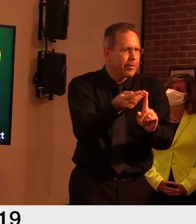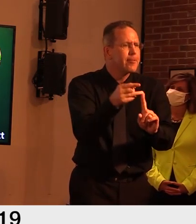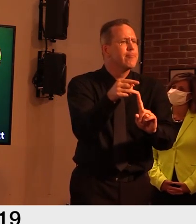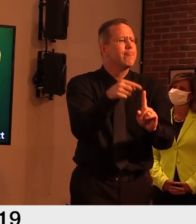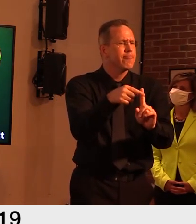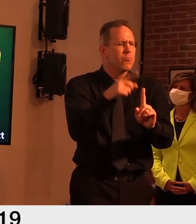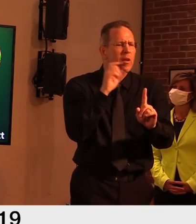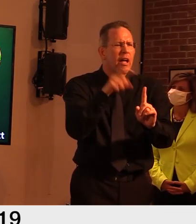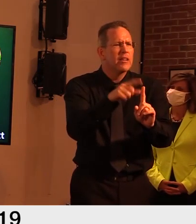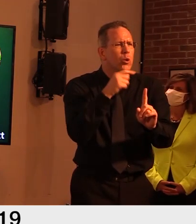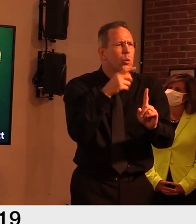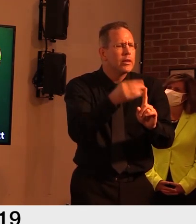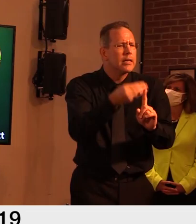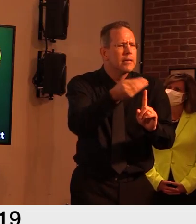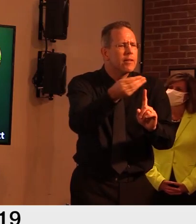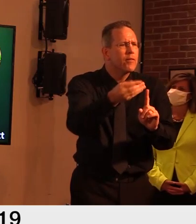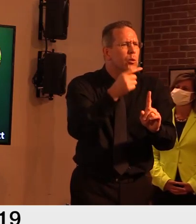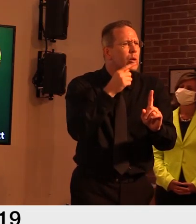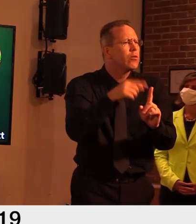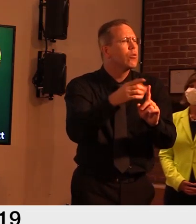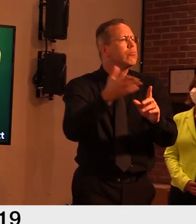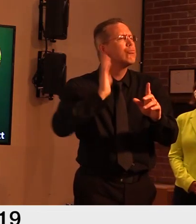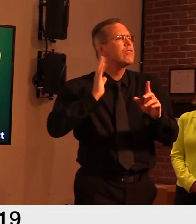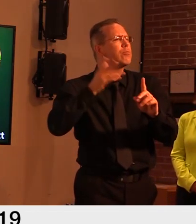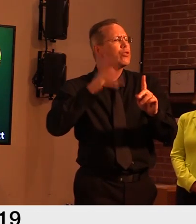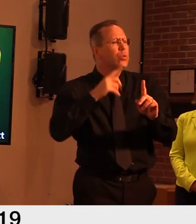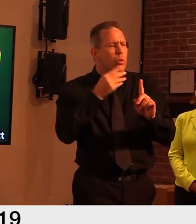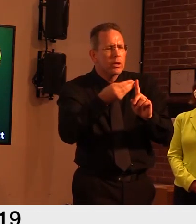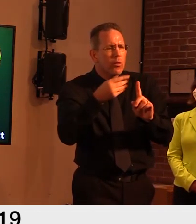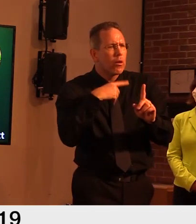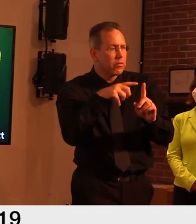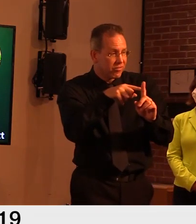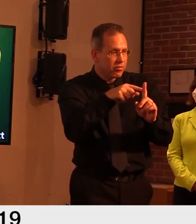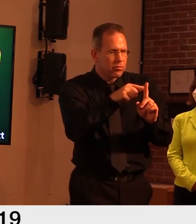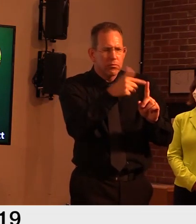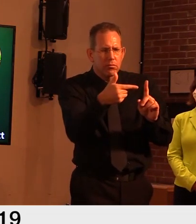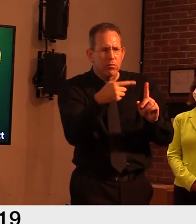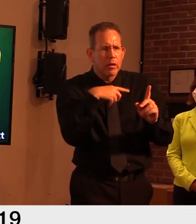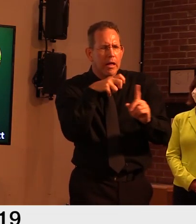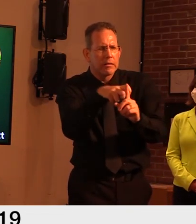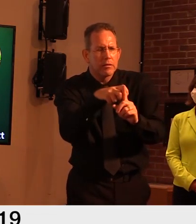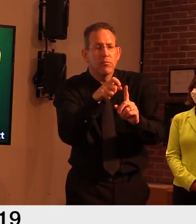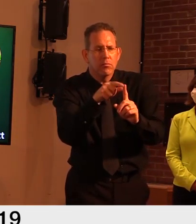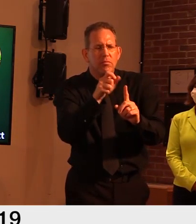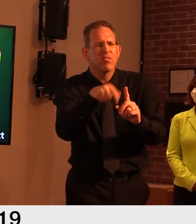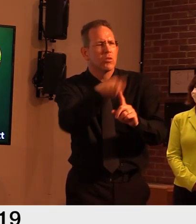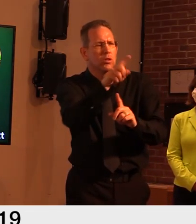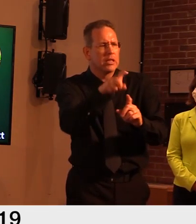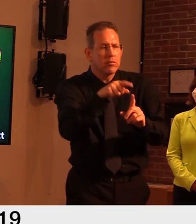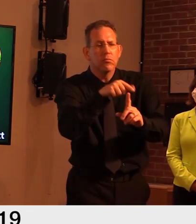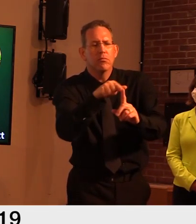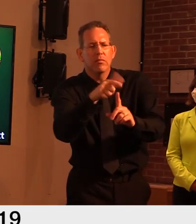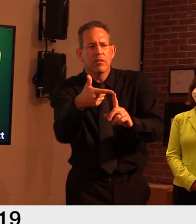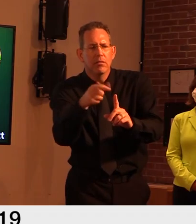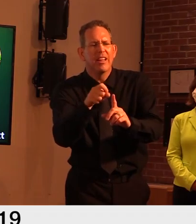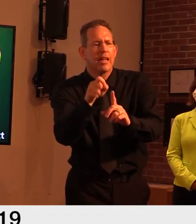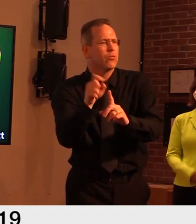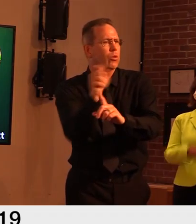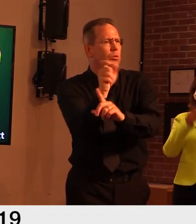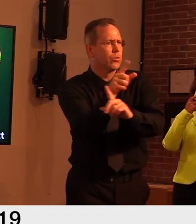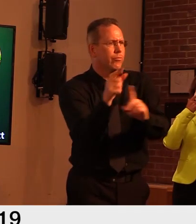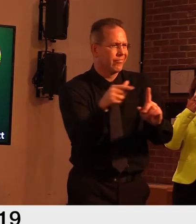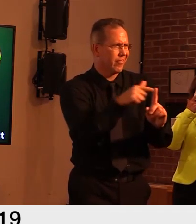As we now identify cases, our newest policy is to make sure that not only is a contact